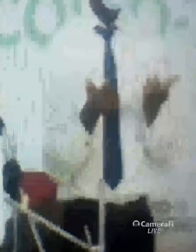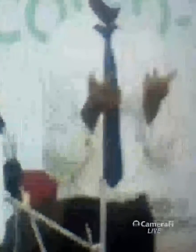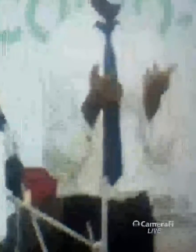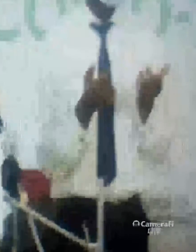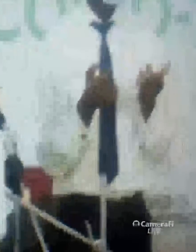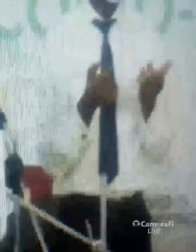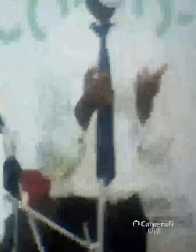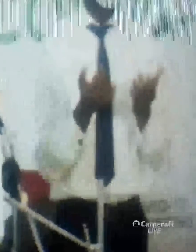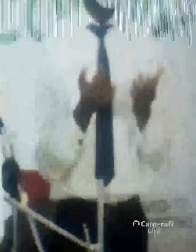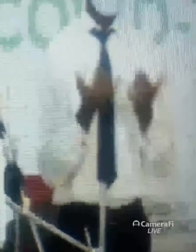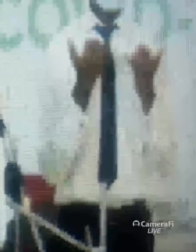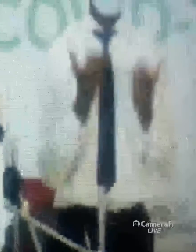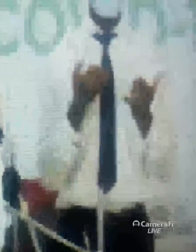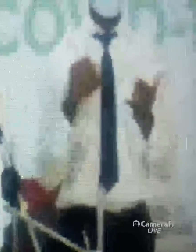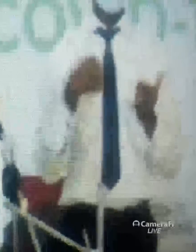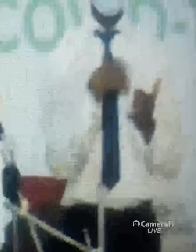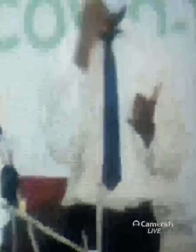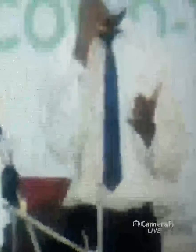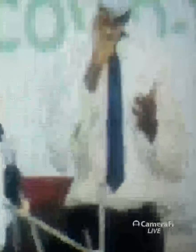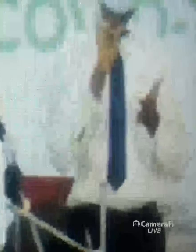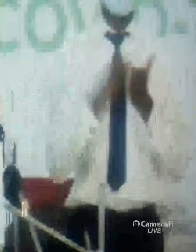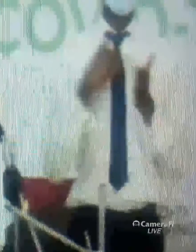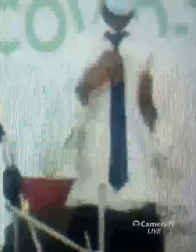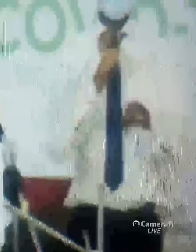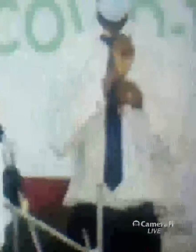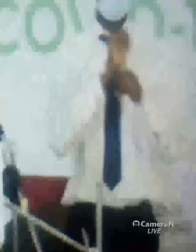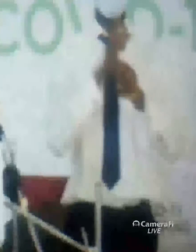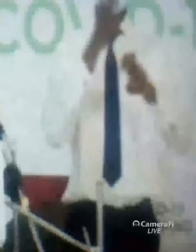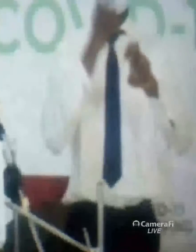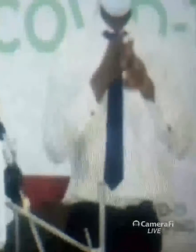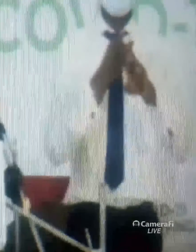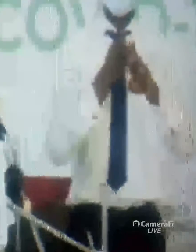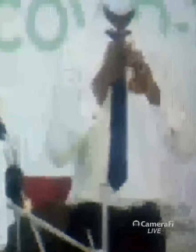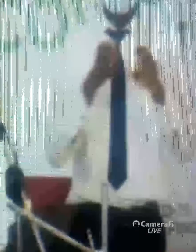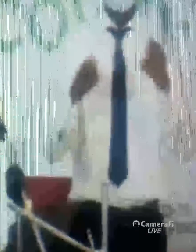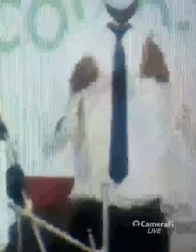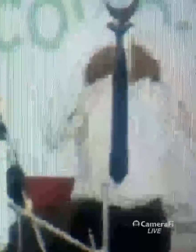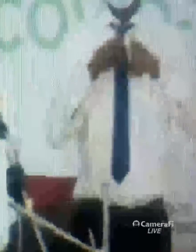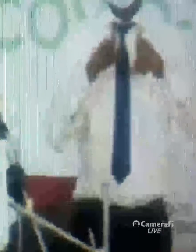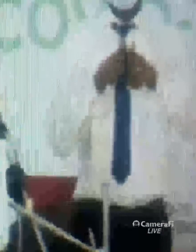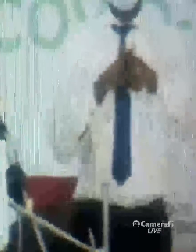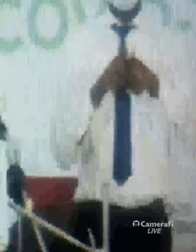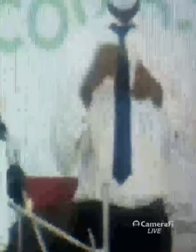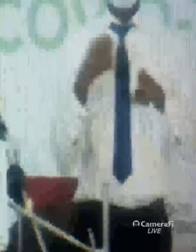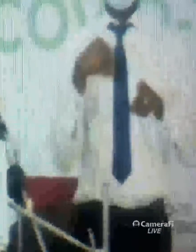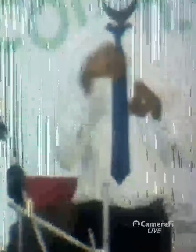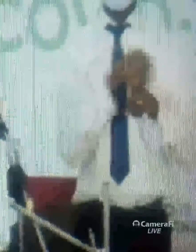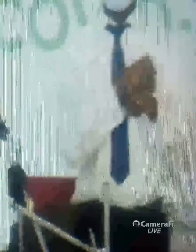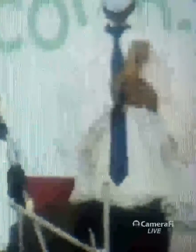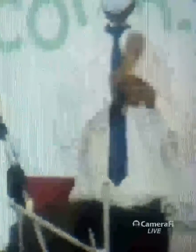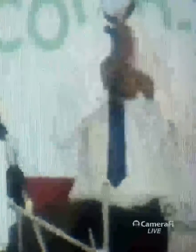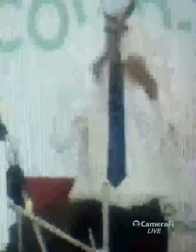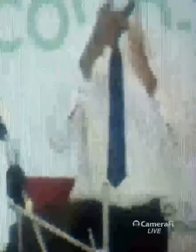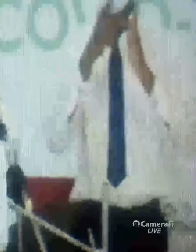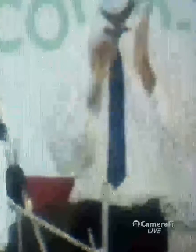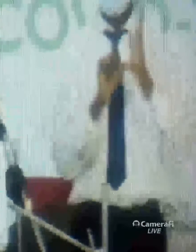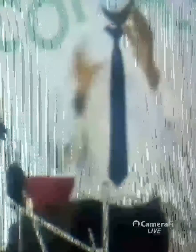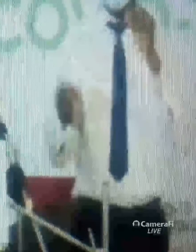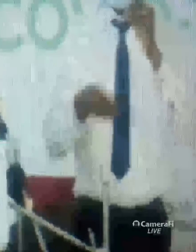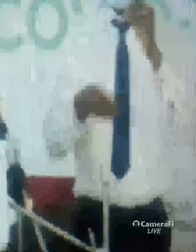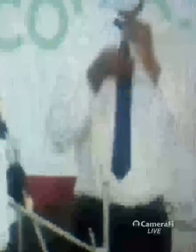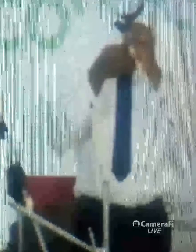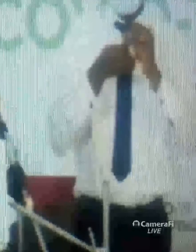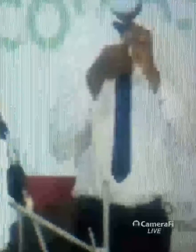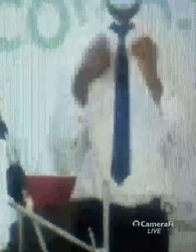and subsequently countries followed us? So in addition to the policy we had, we also put in place